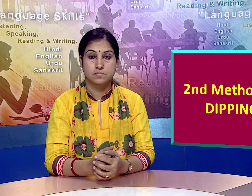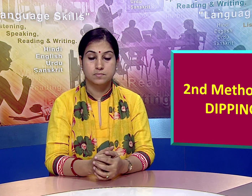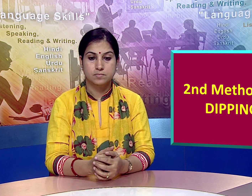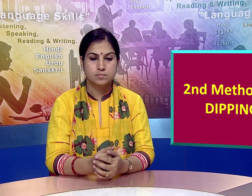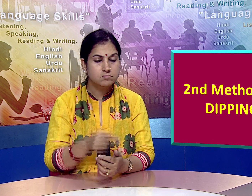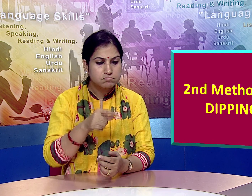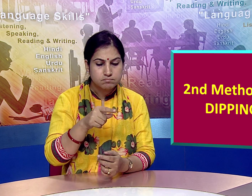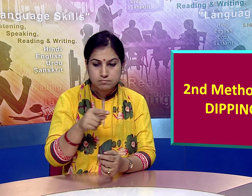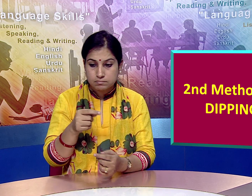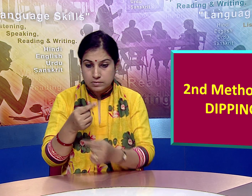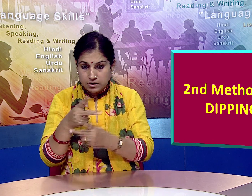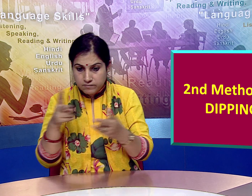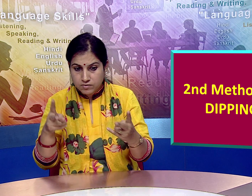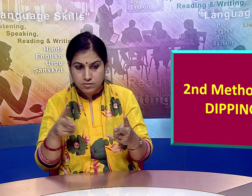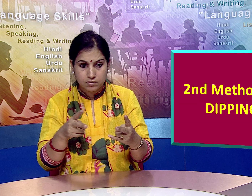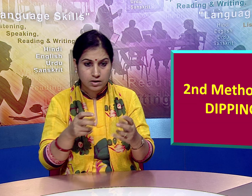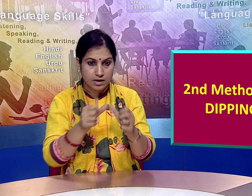correct stain removing agent